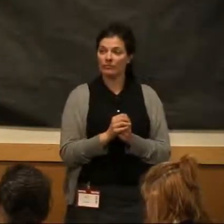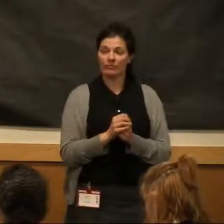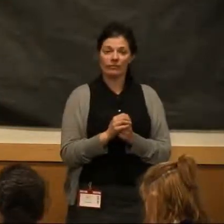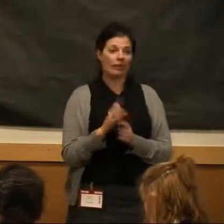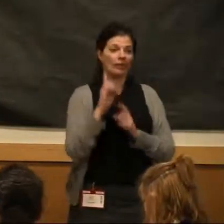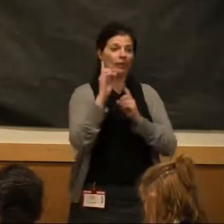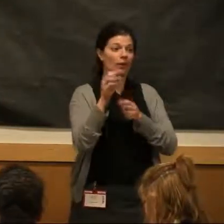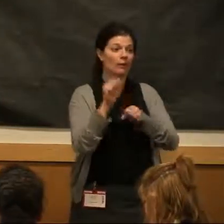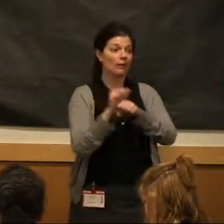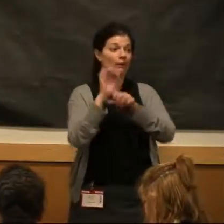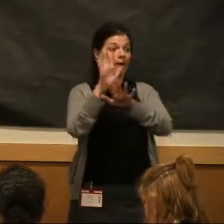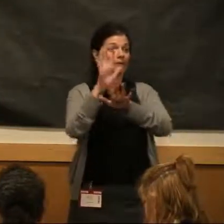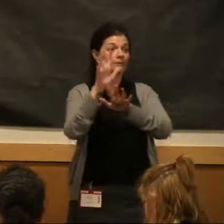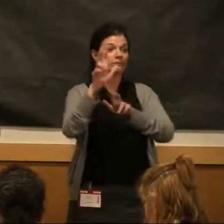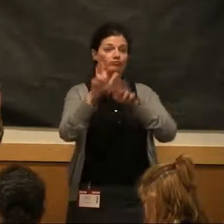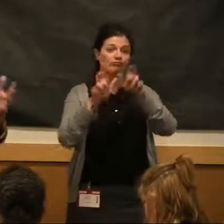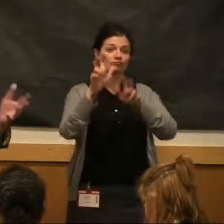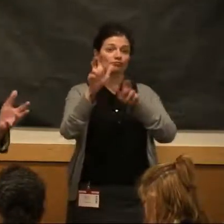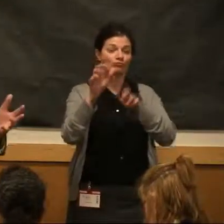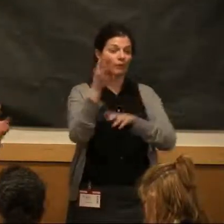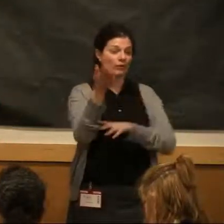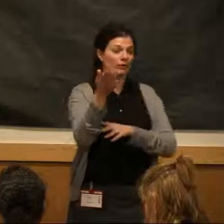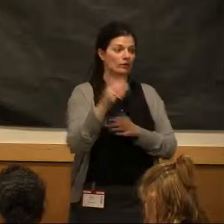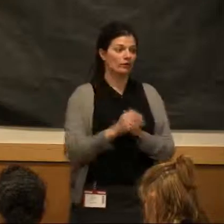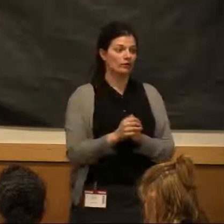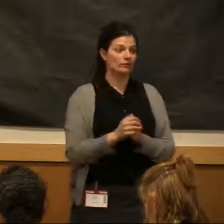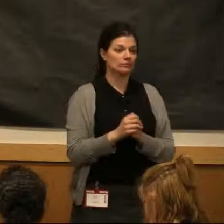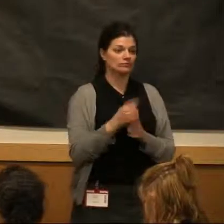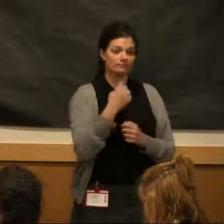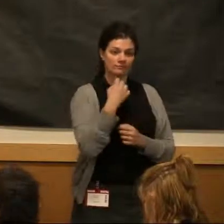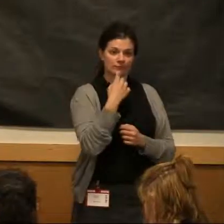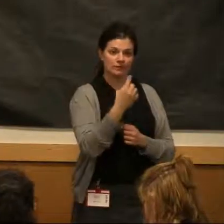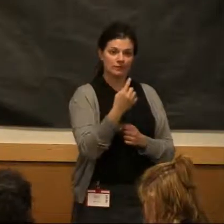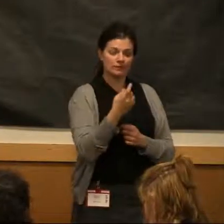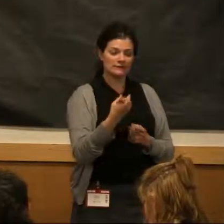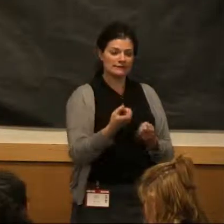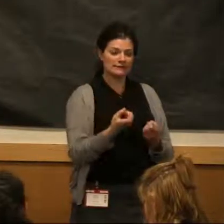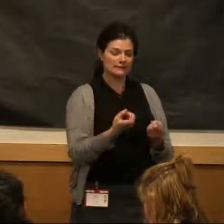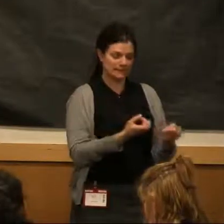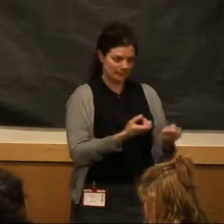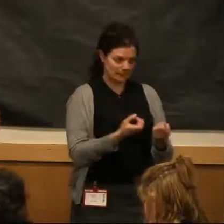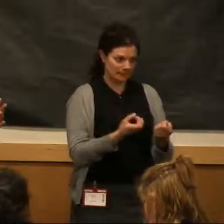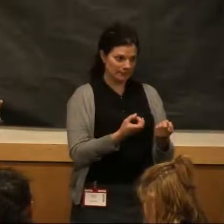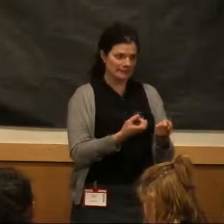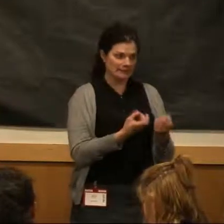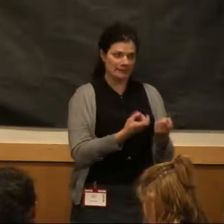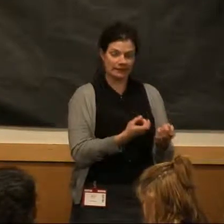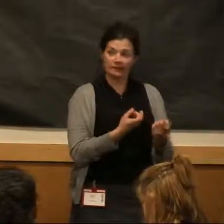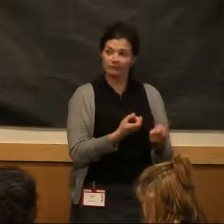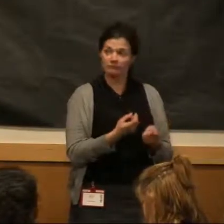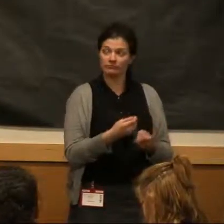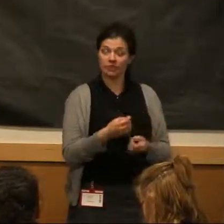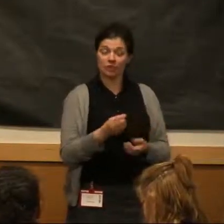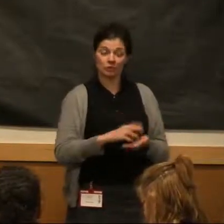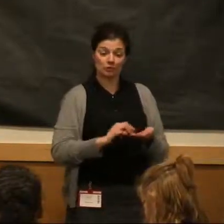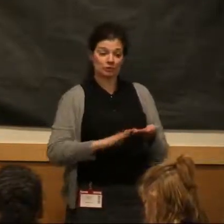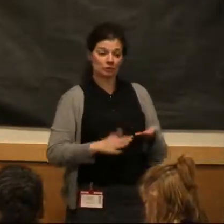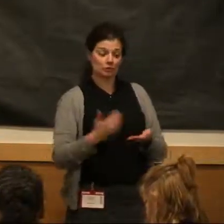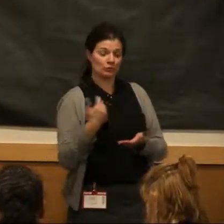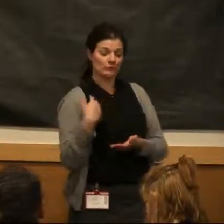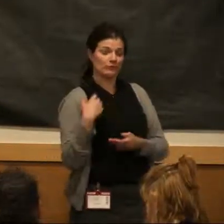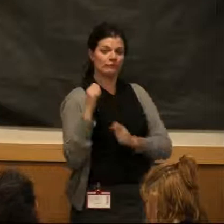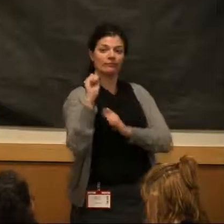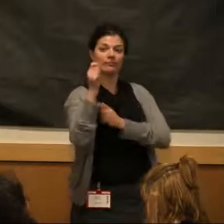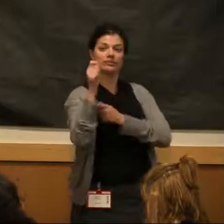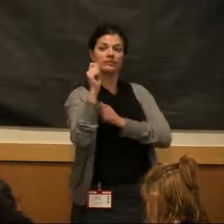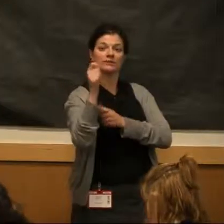mountains. We have, as I mentioned, ski clubs before. There are schools that I'm familiar with that have